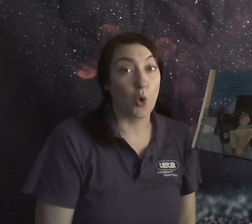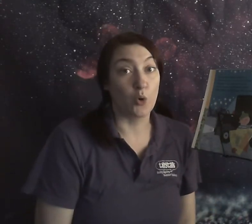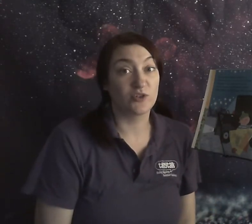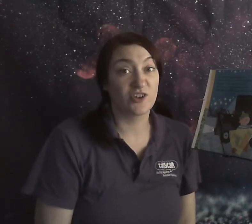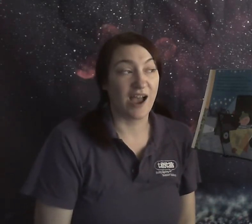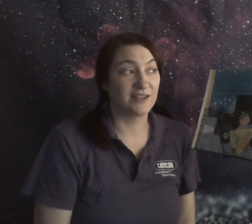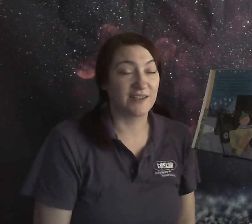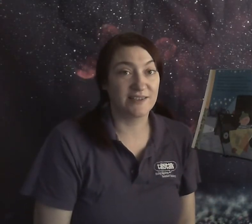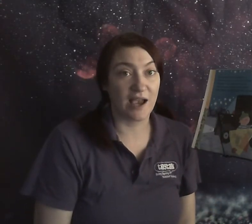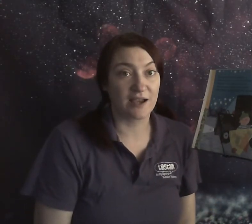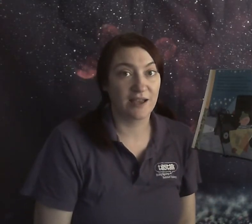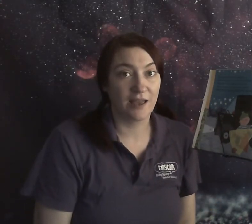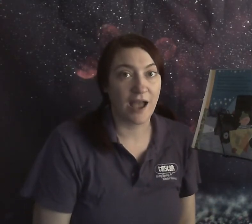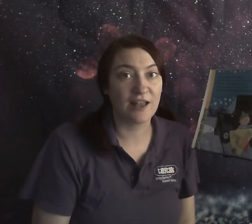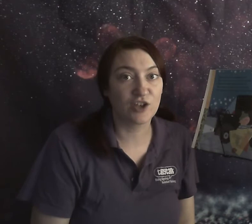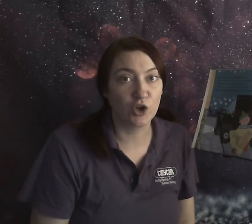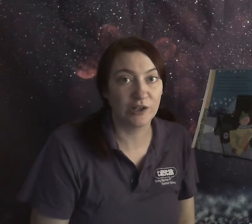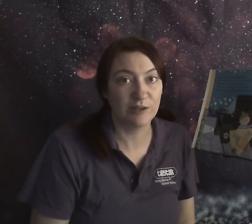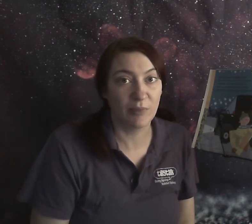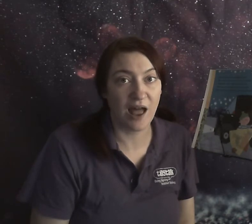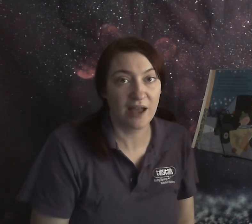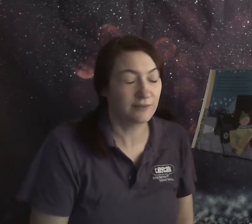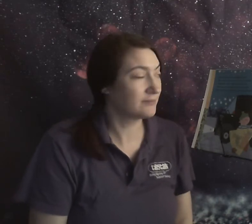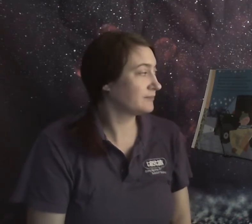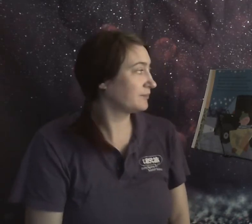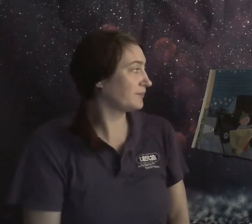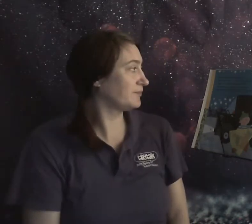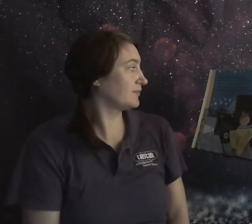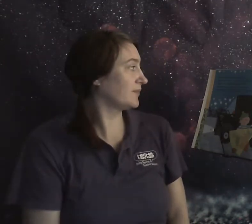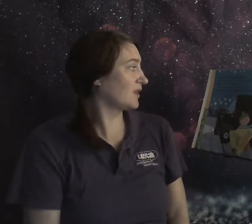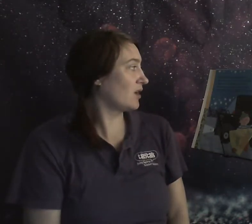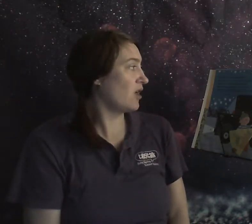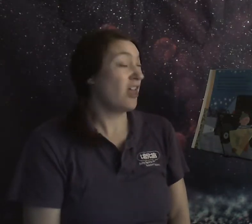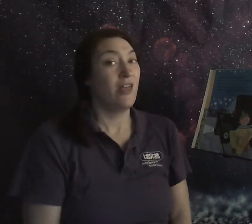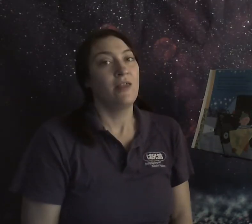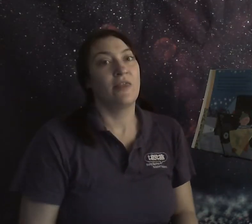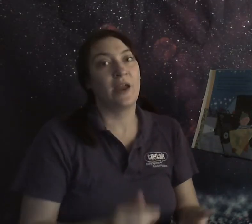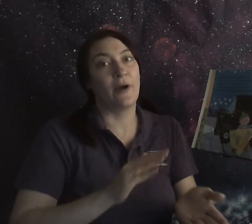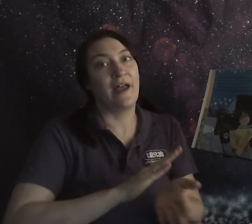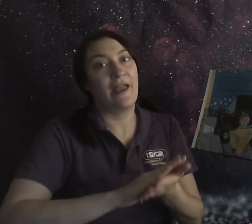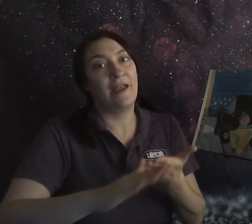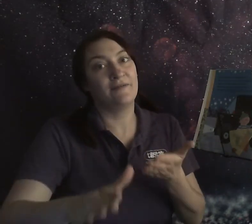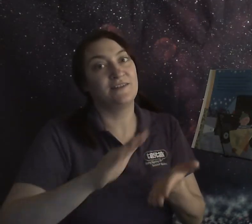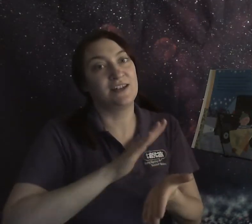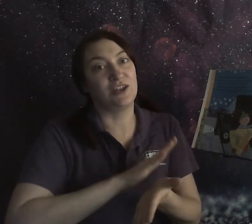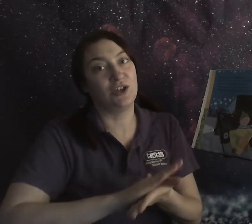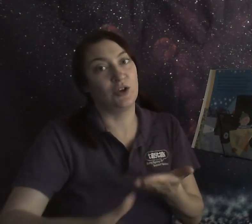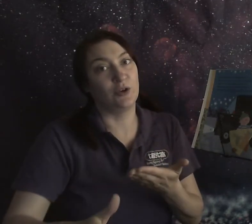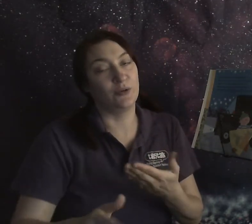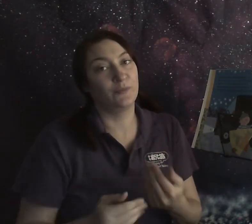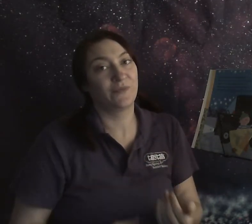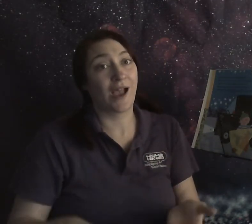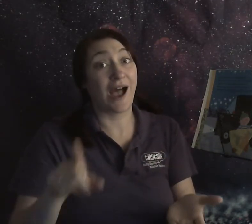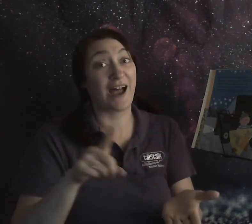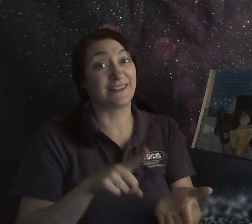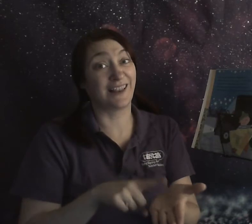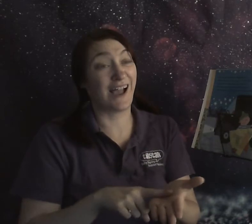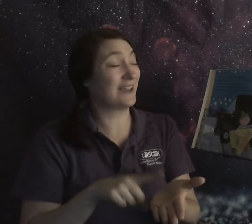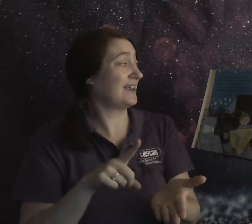torch and a sack and a cunning plan. They were hefty Hugh and lanky